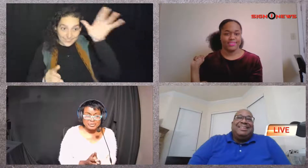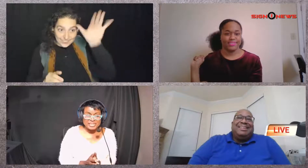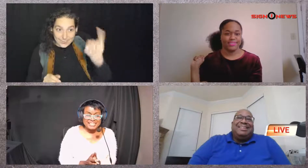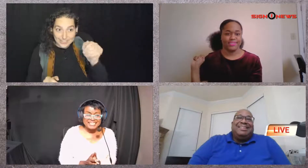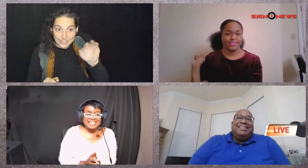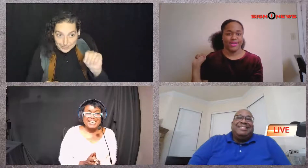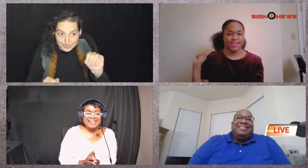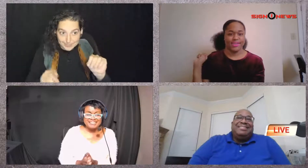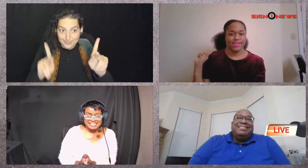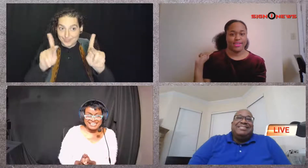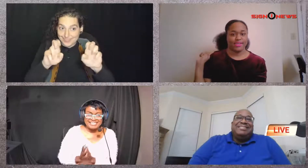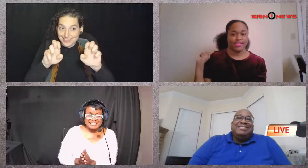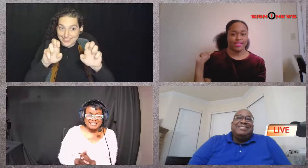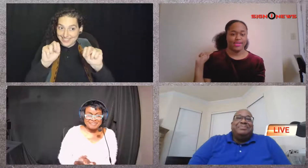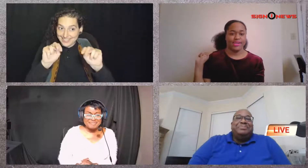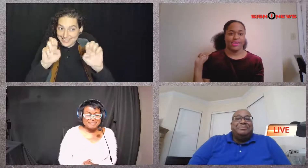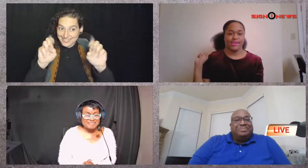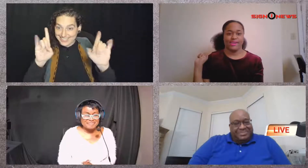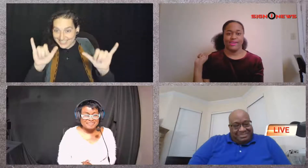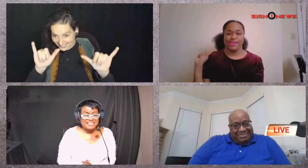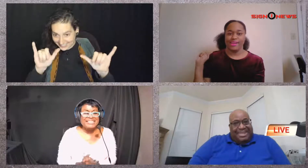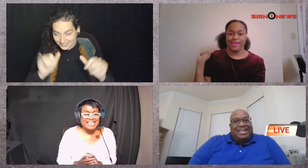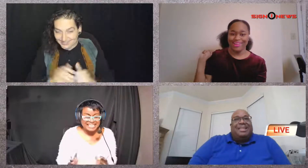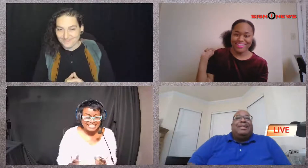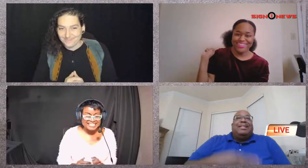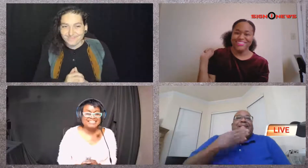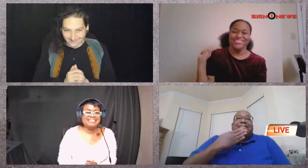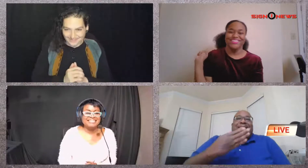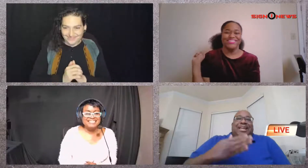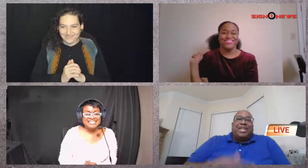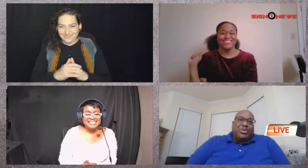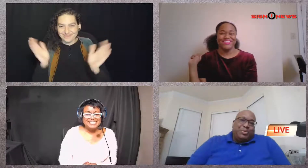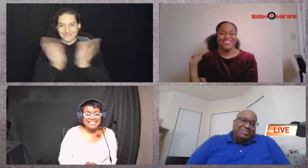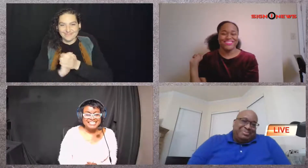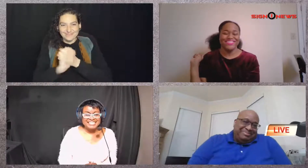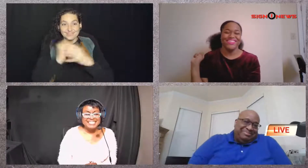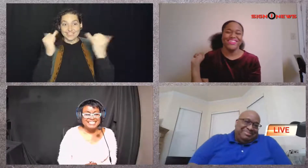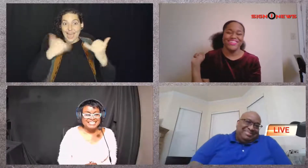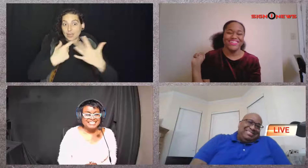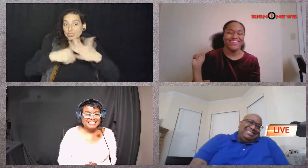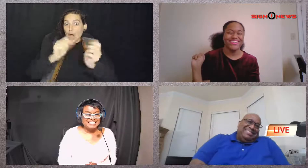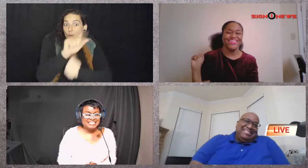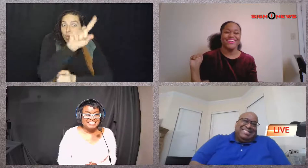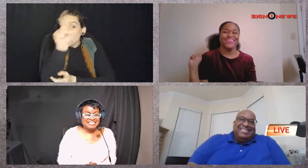welcome Julia and her dad, Jim Kennedy.